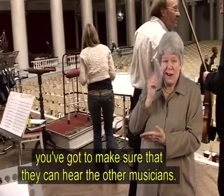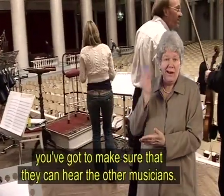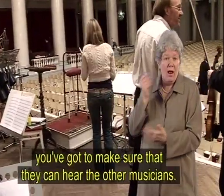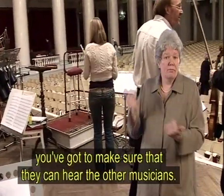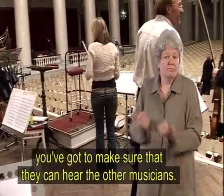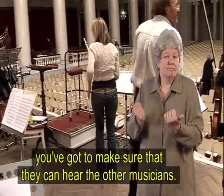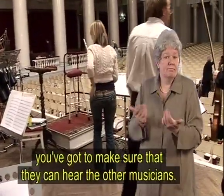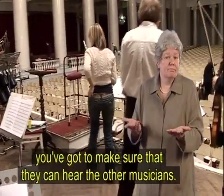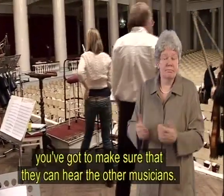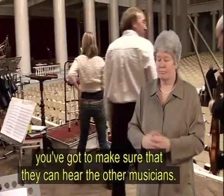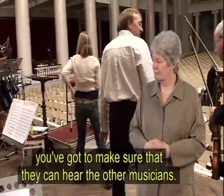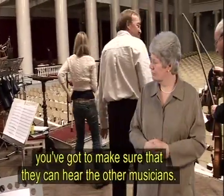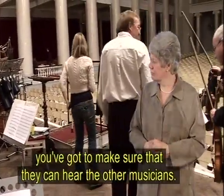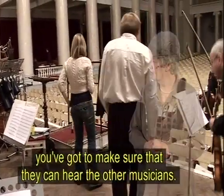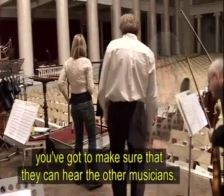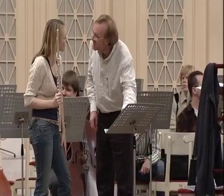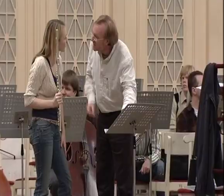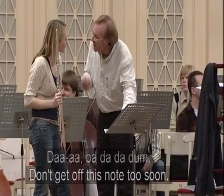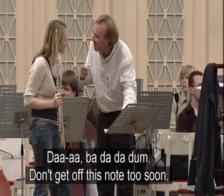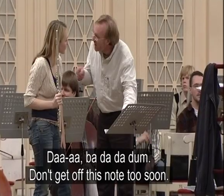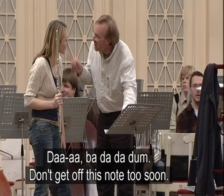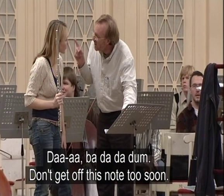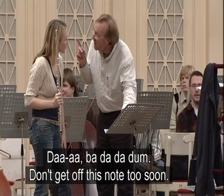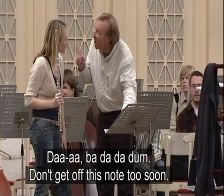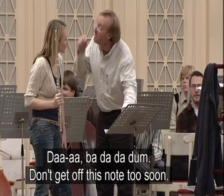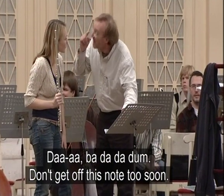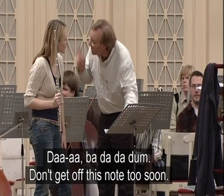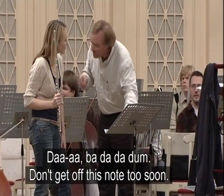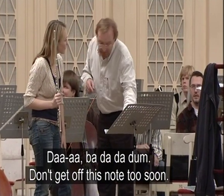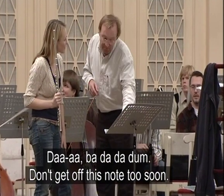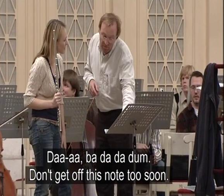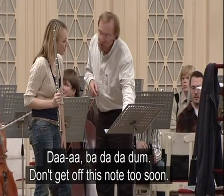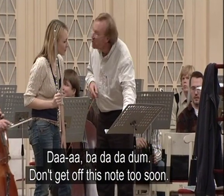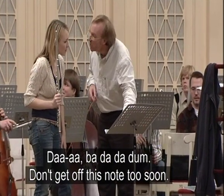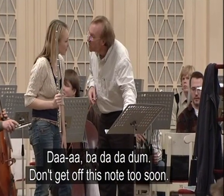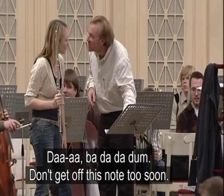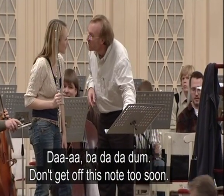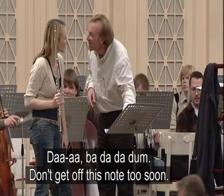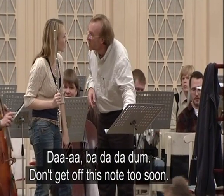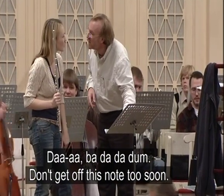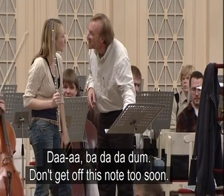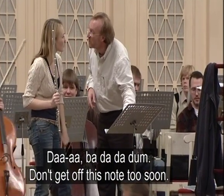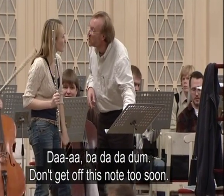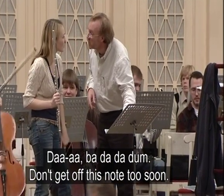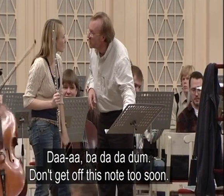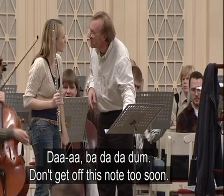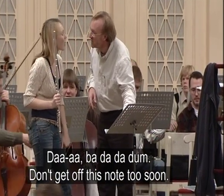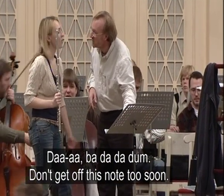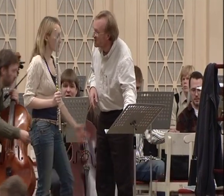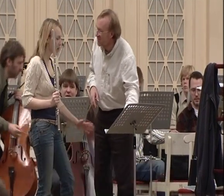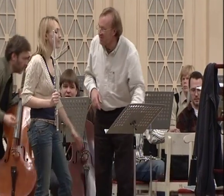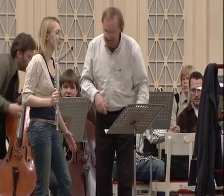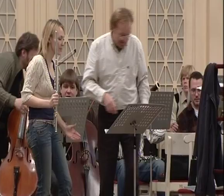to make sure that they can hear the other musicians. Ba-da-da-dum. Don't get off this note too